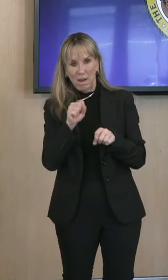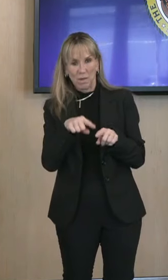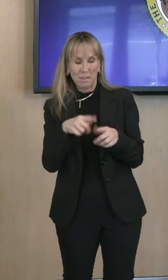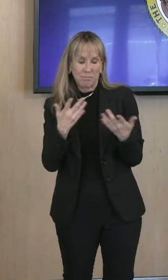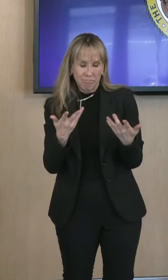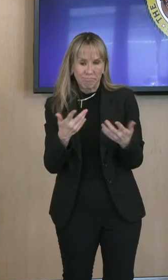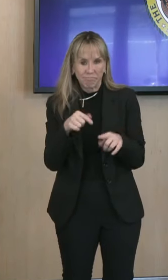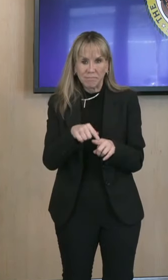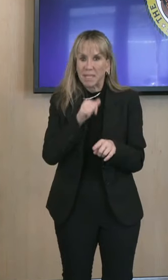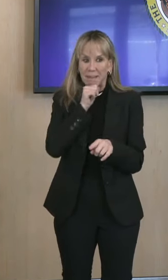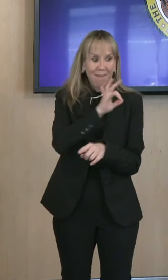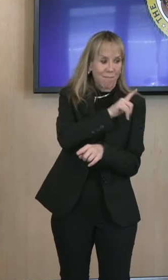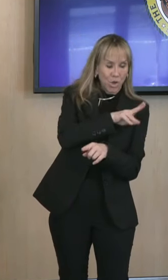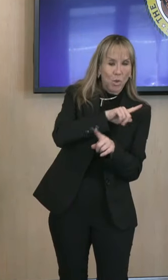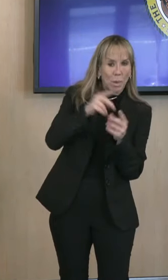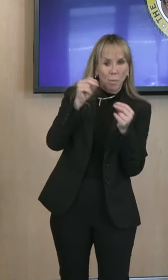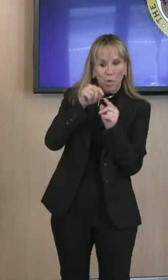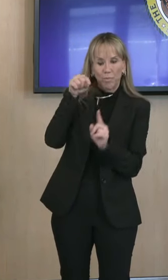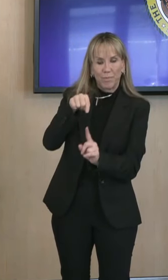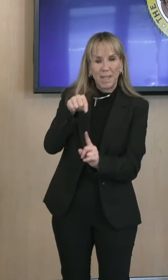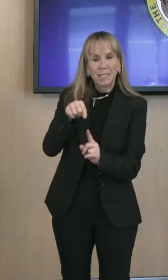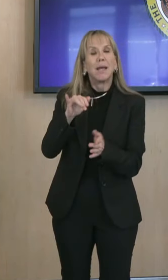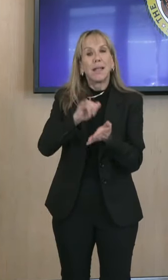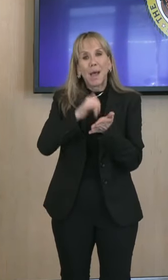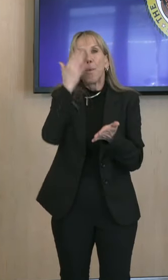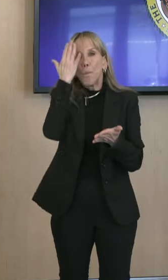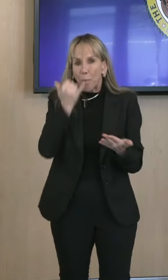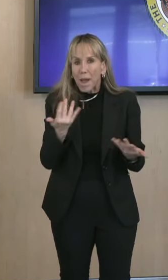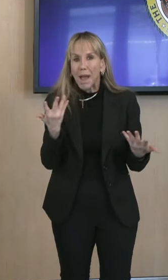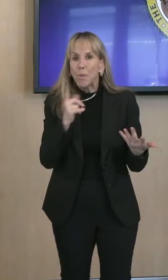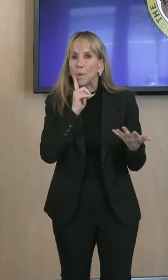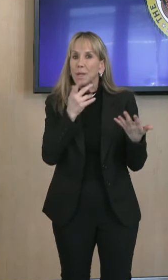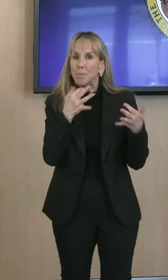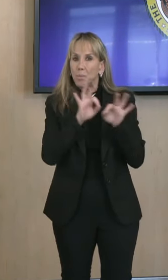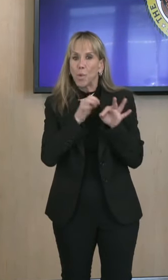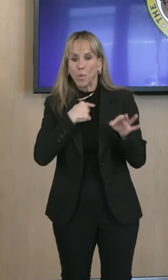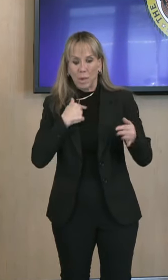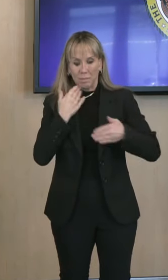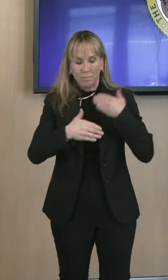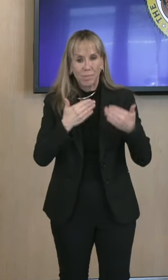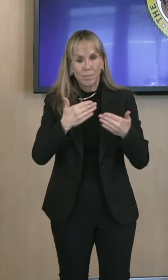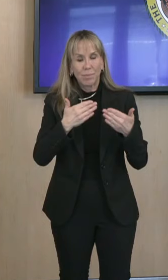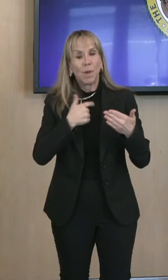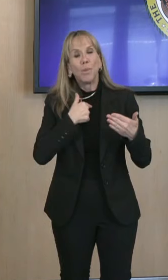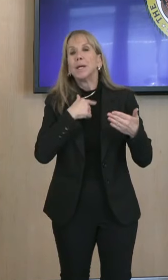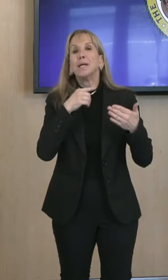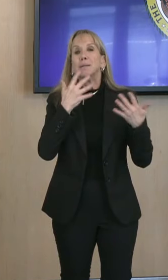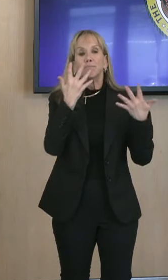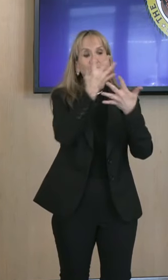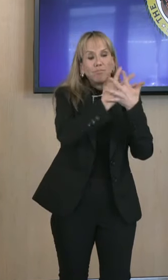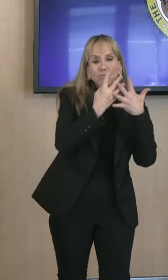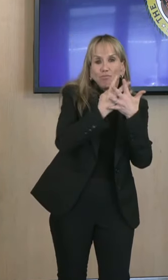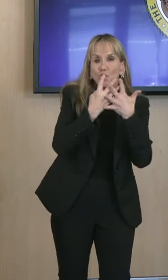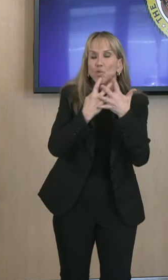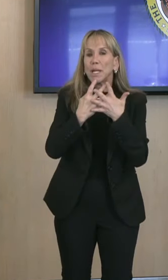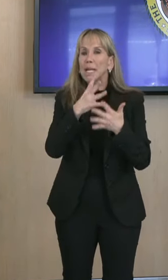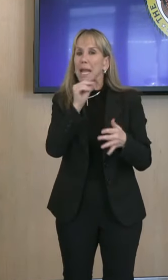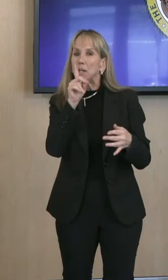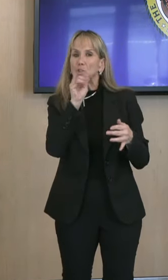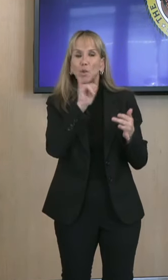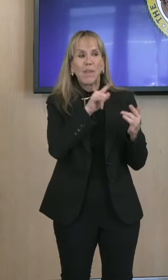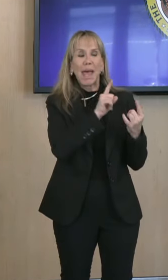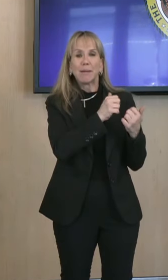of the reason that we are doing the screening and the, if you would, virtual